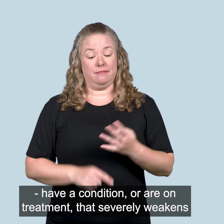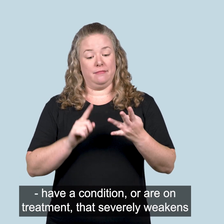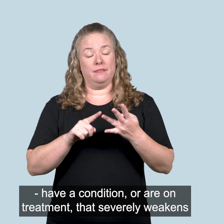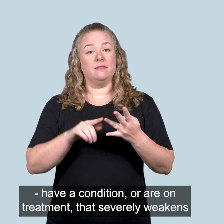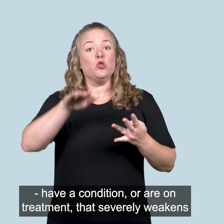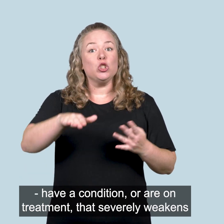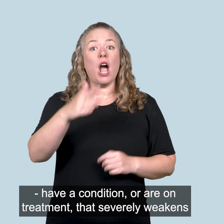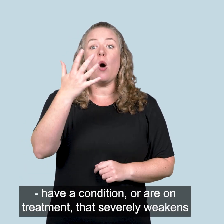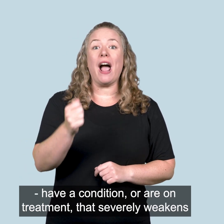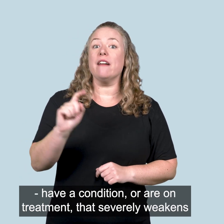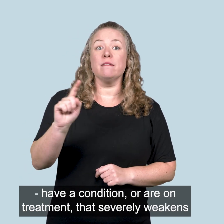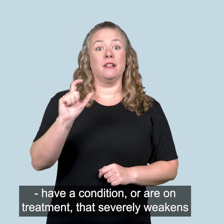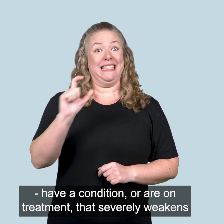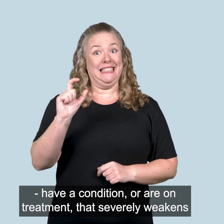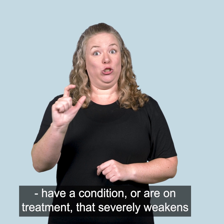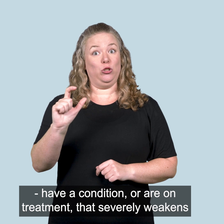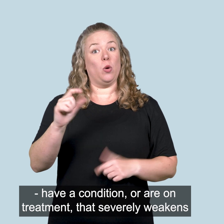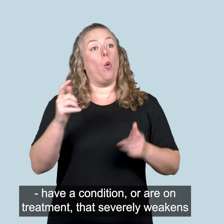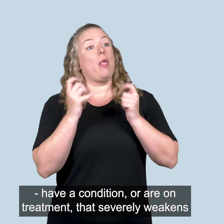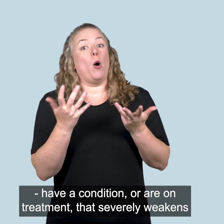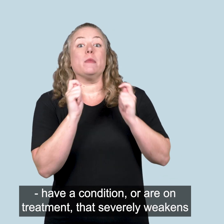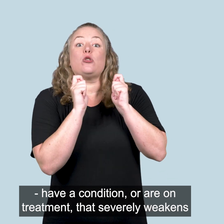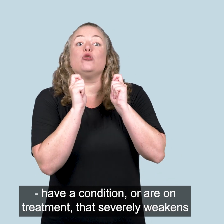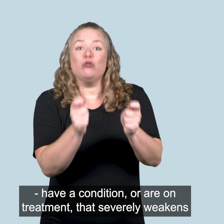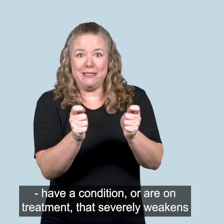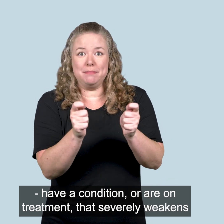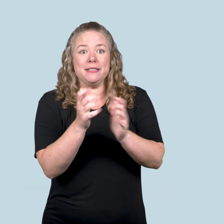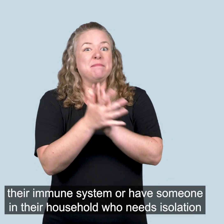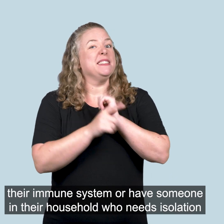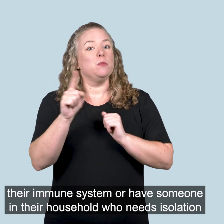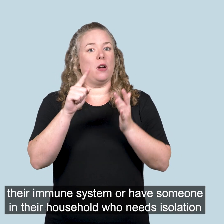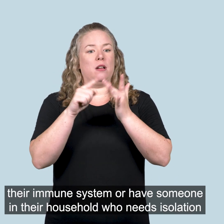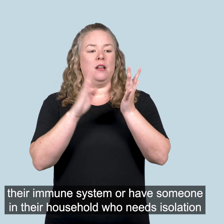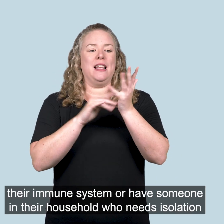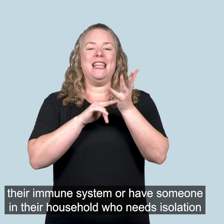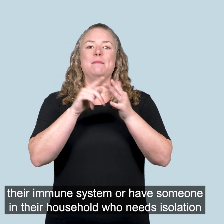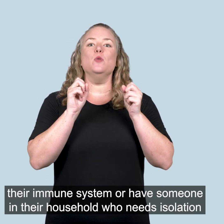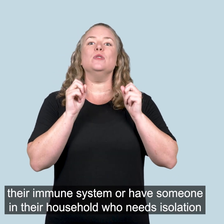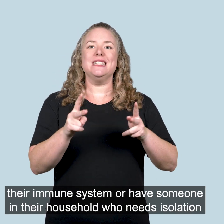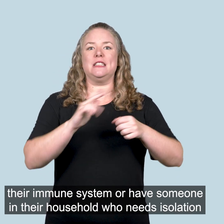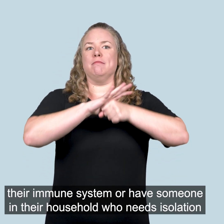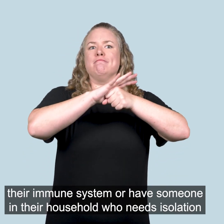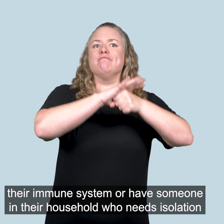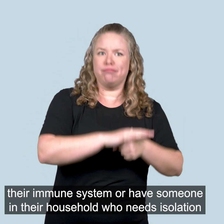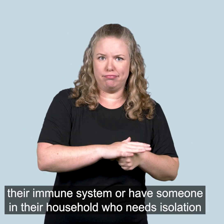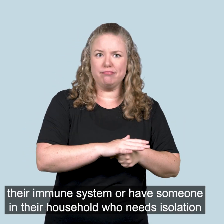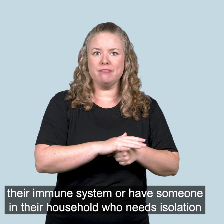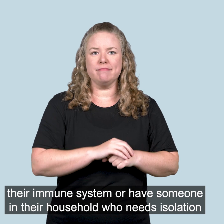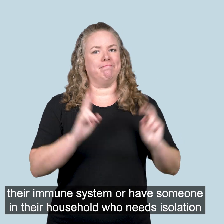Have a condition or are on treatment that severely weakens their immune system or have someone in their household who